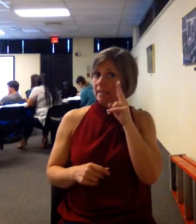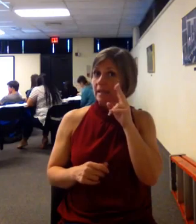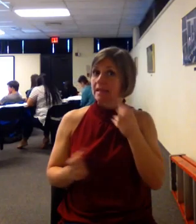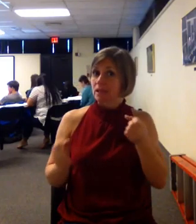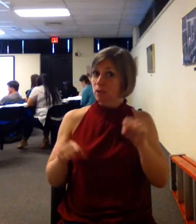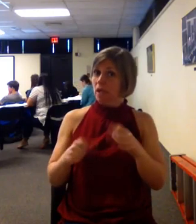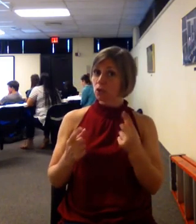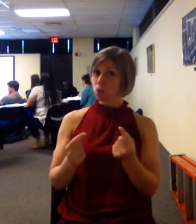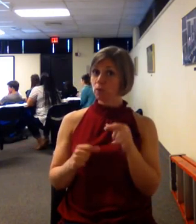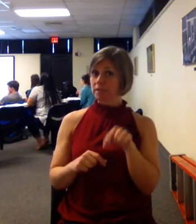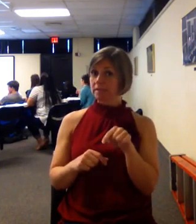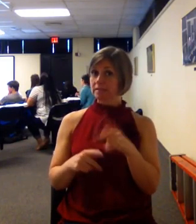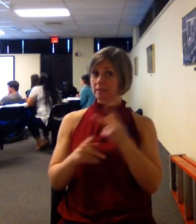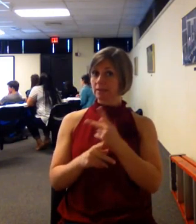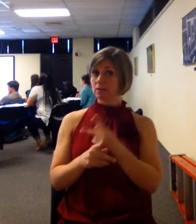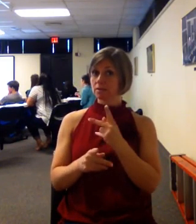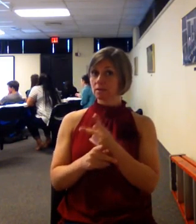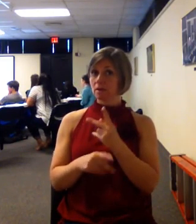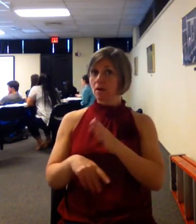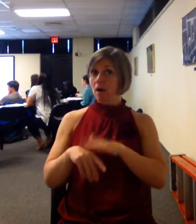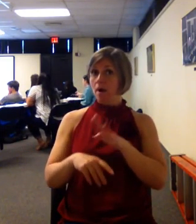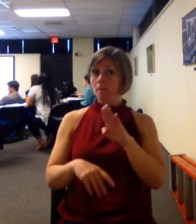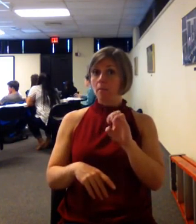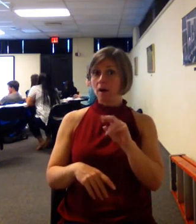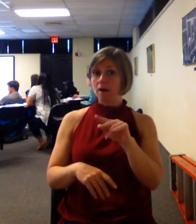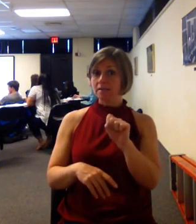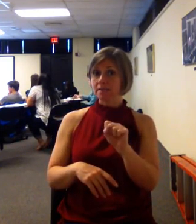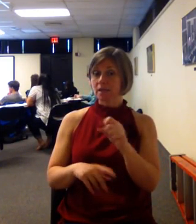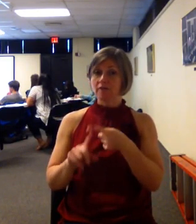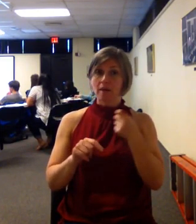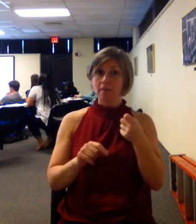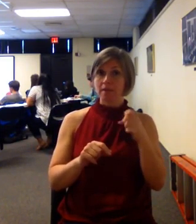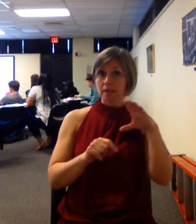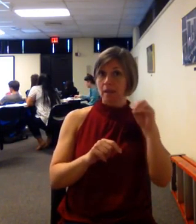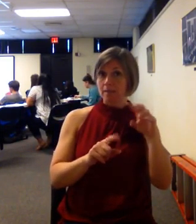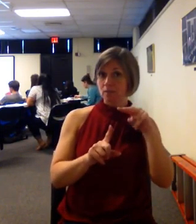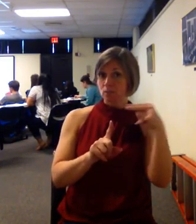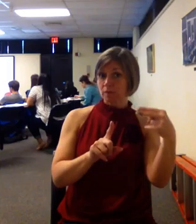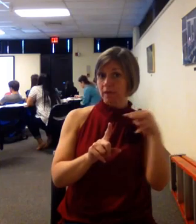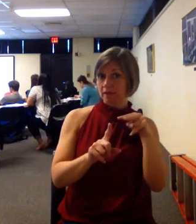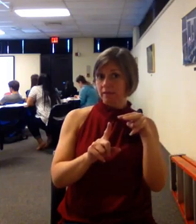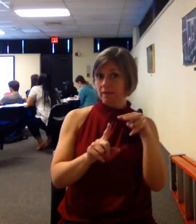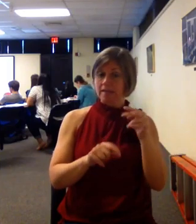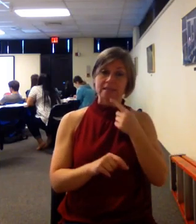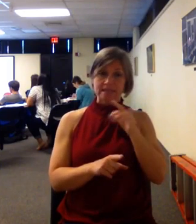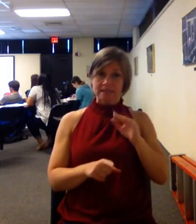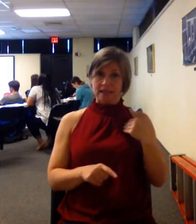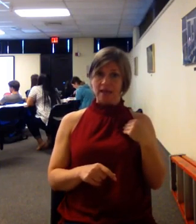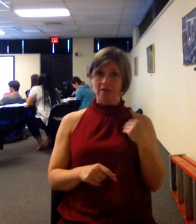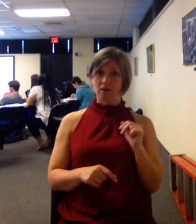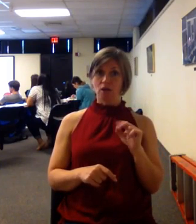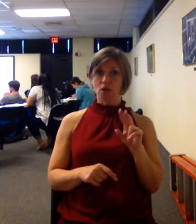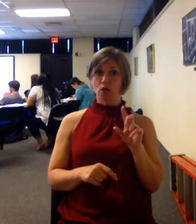do these calculations on bonds either from the company's perspective. So it says that they've got 20 million, that's the face